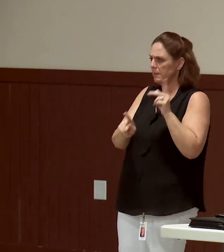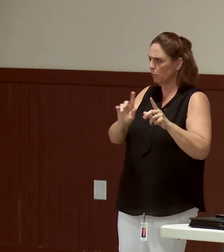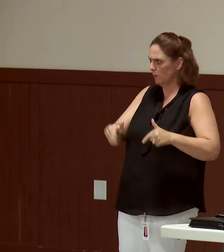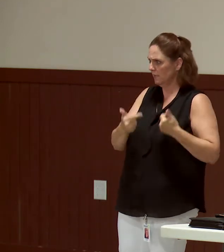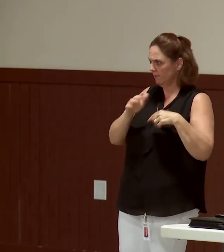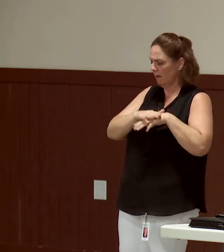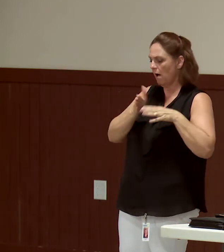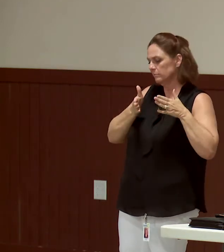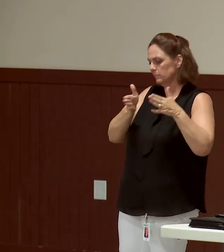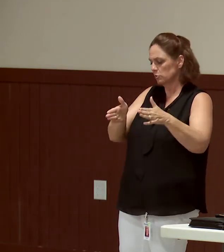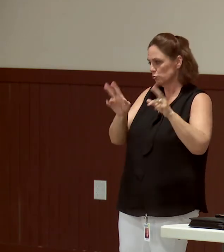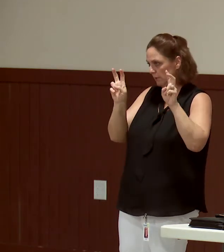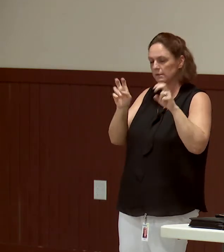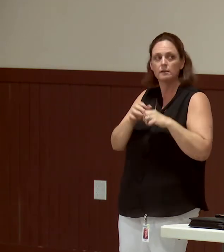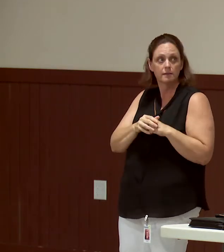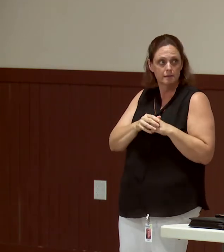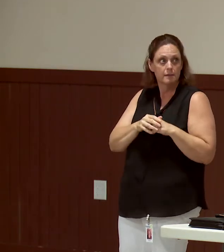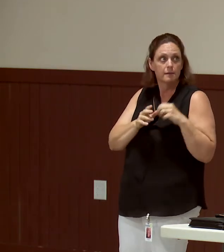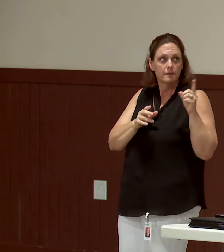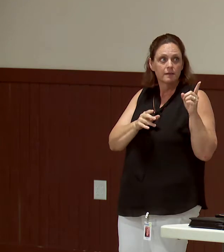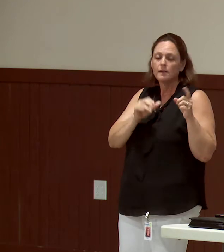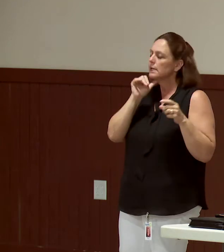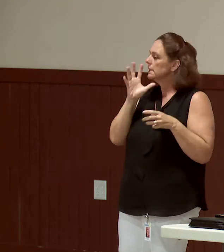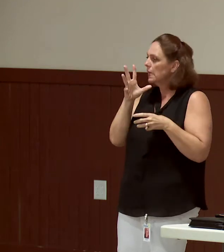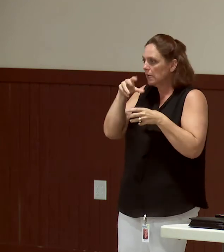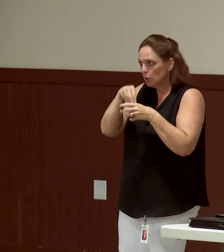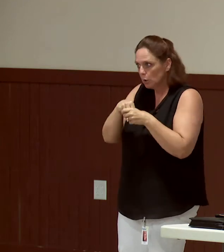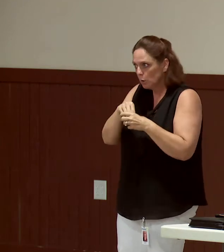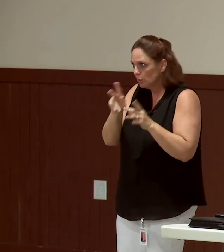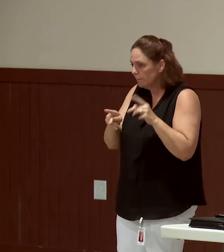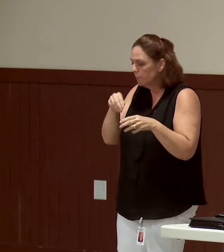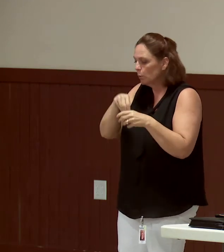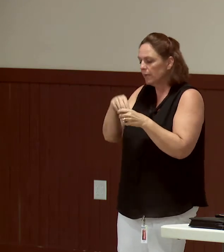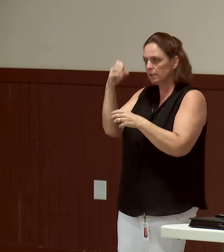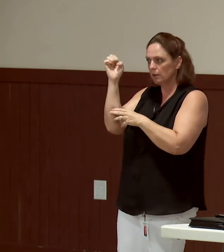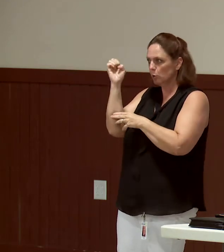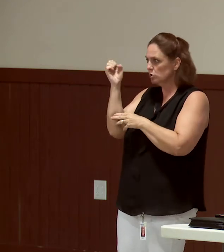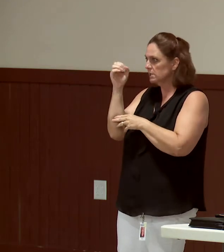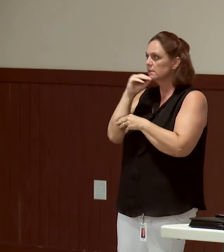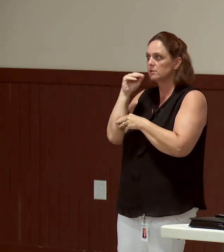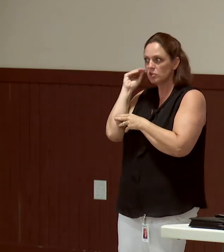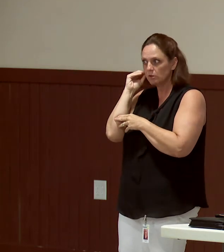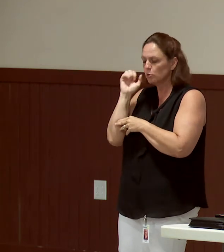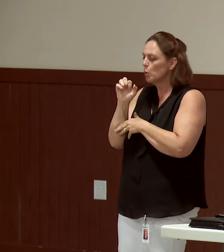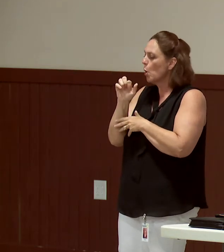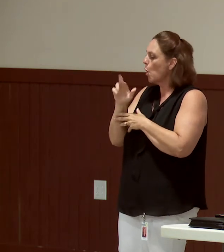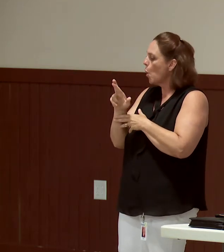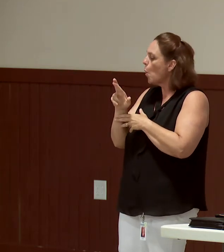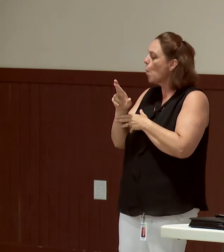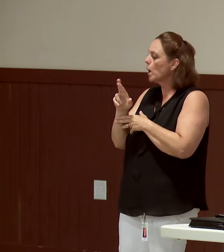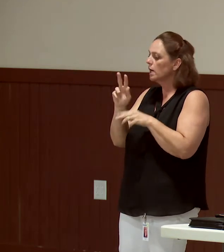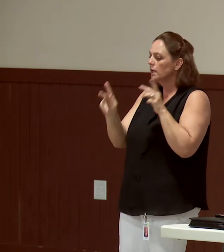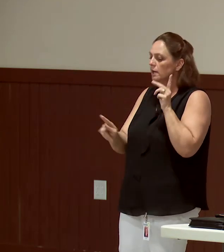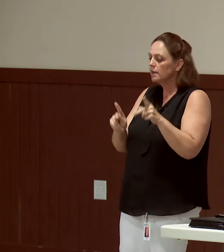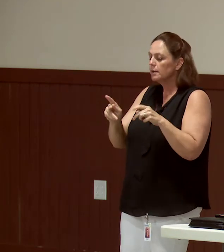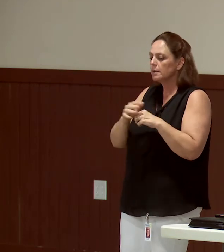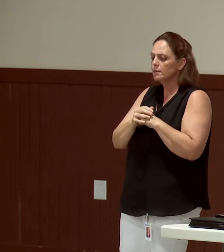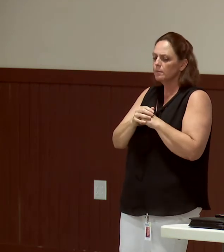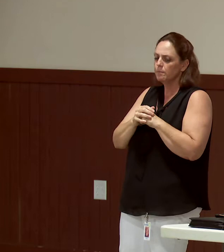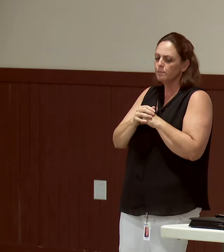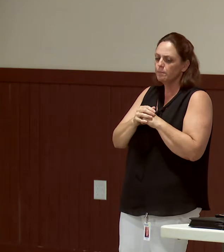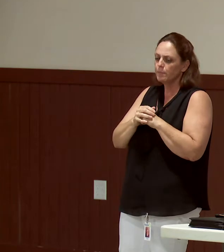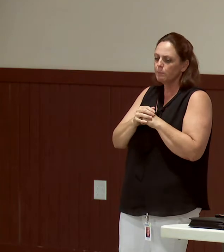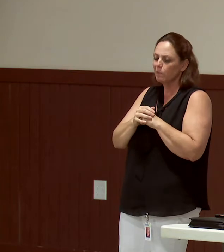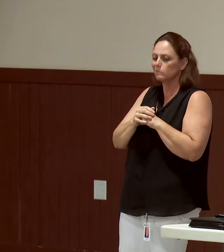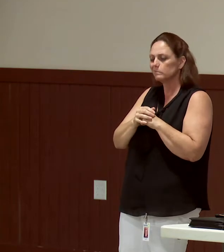street pre-pandemic. It does not include those that lived in emergency shelter or those that were considered to be doubled up, which means they're living